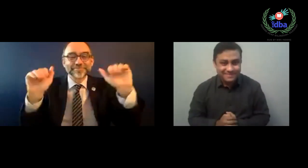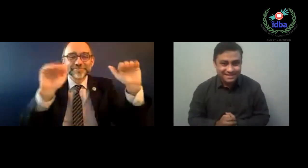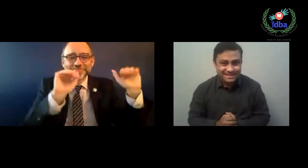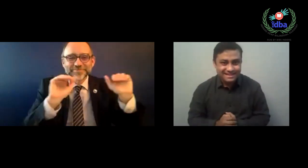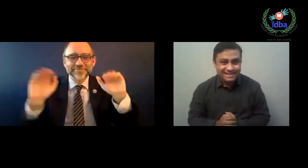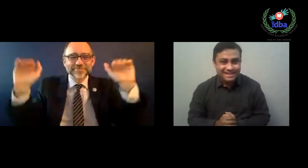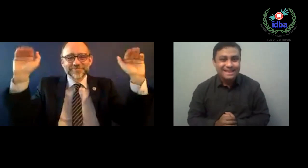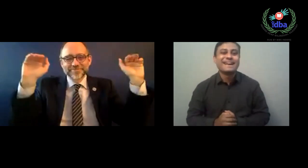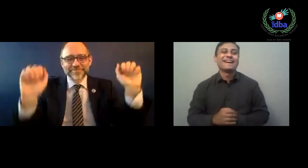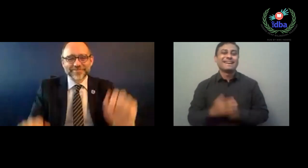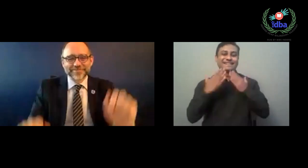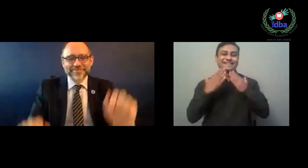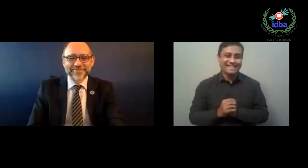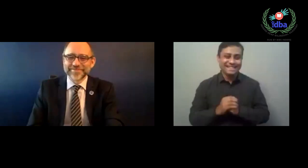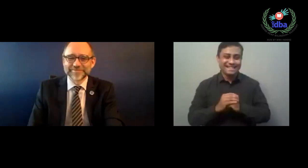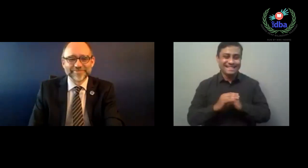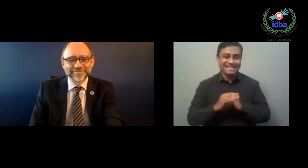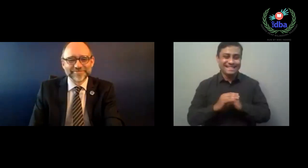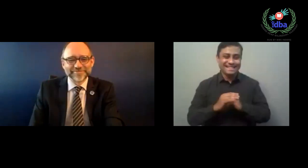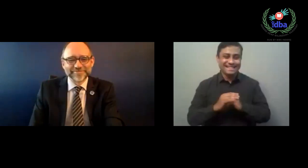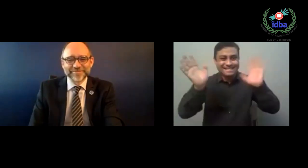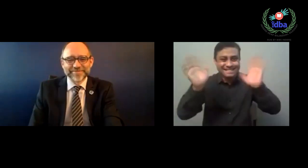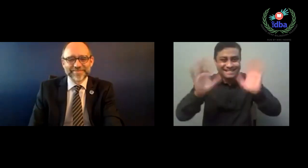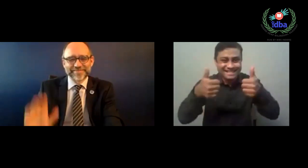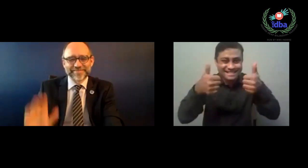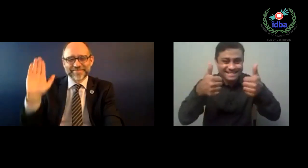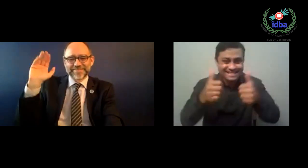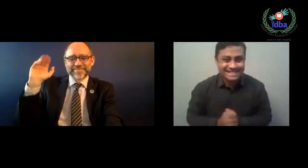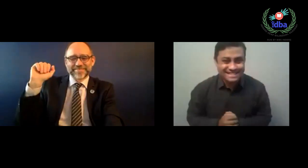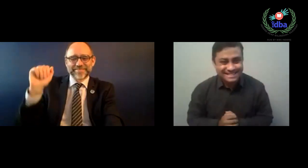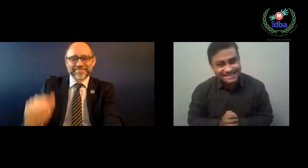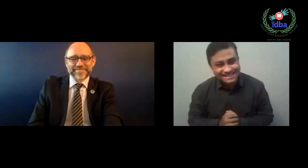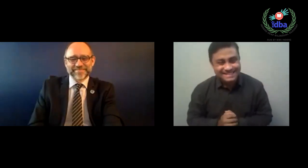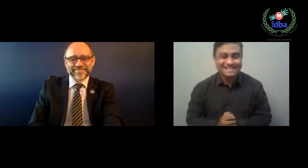we would like to have you here. Thank you so much and bye bye. Thank you so much for your good work. All the best.